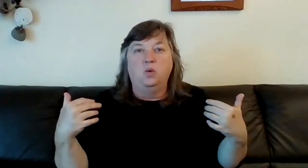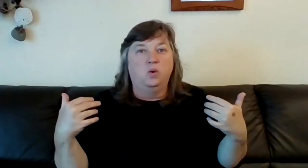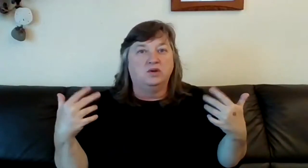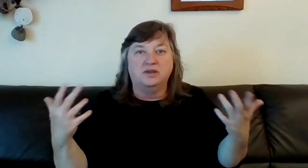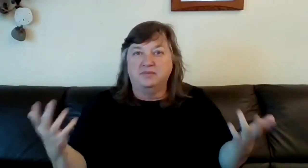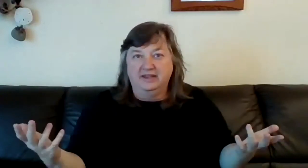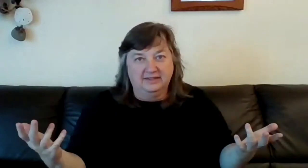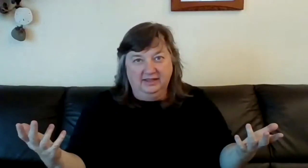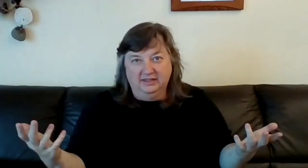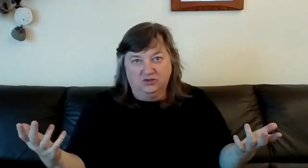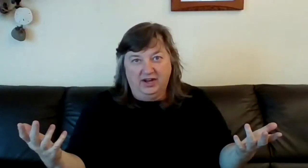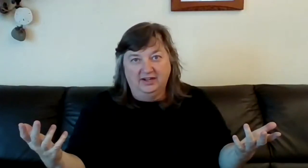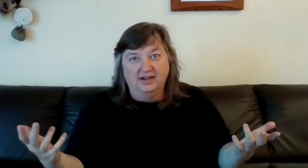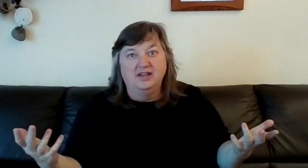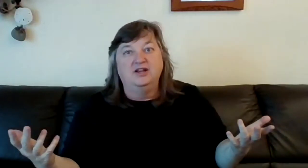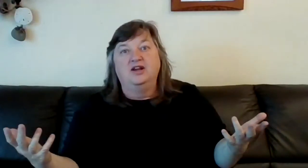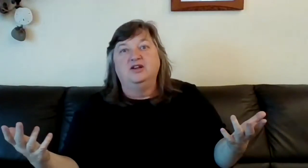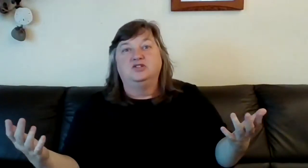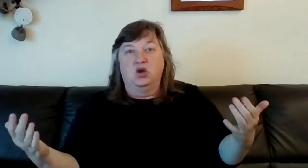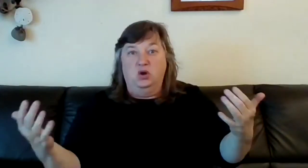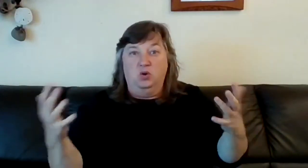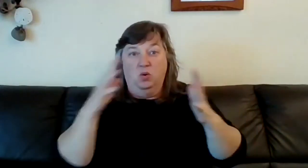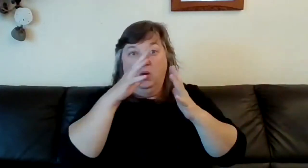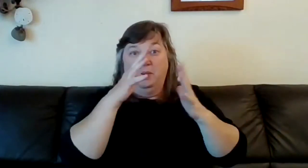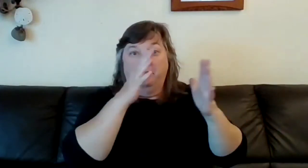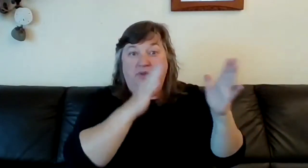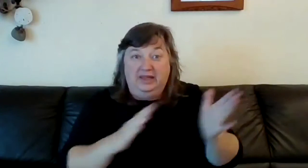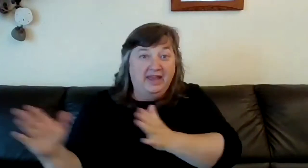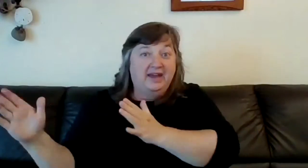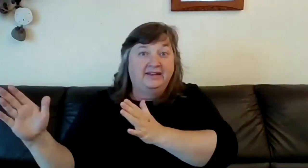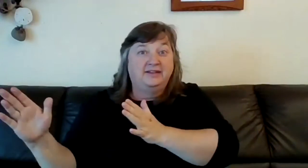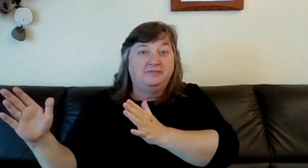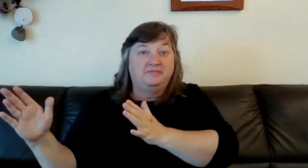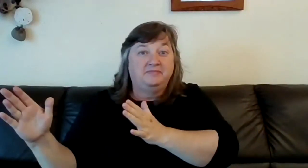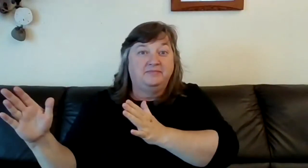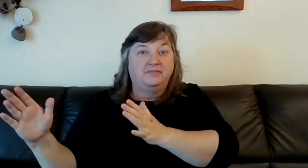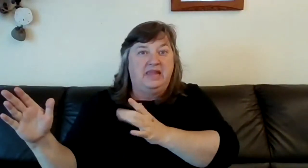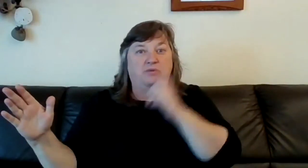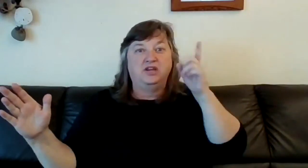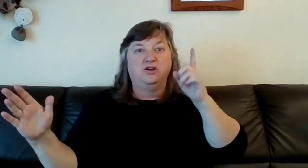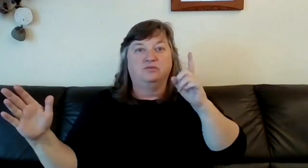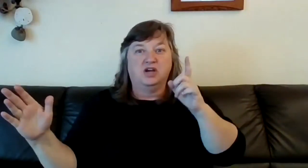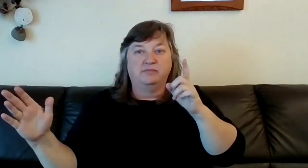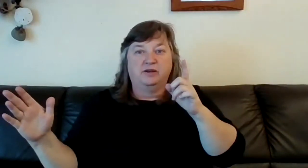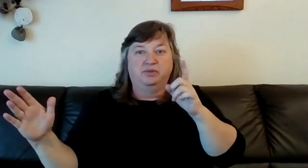or something is illustrated. So plan, now we know that we're talking about a